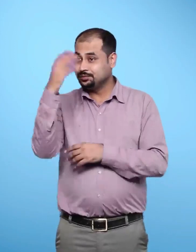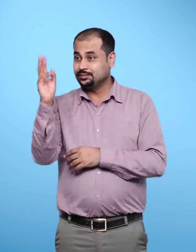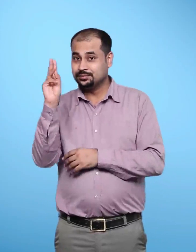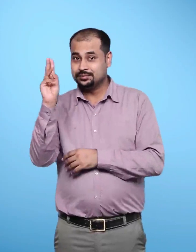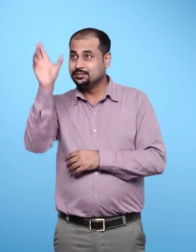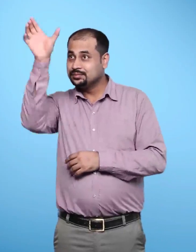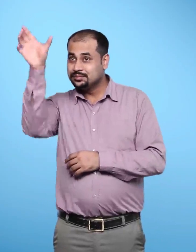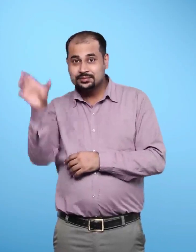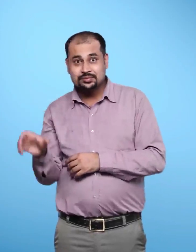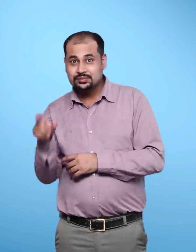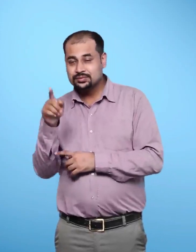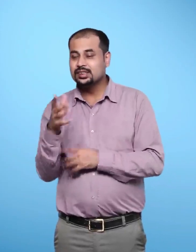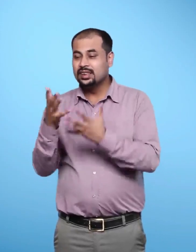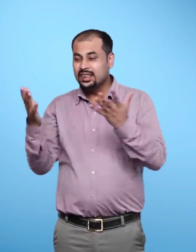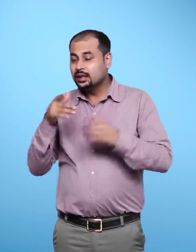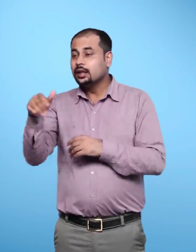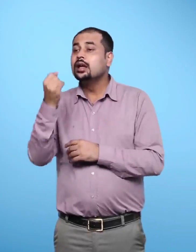Third column states number of items.